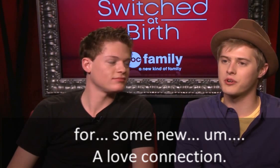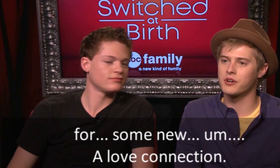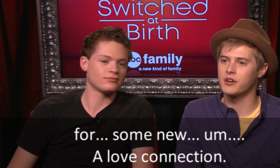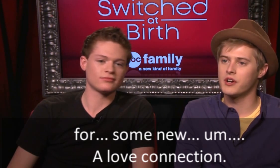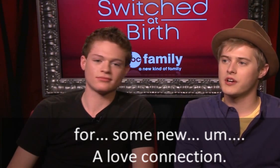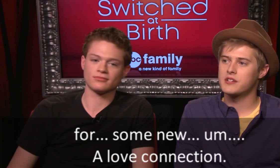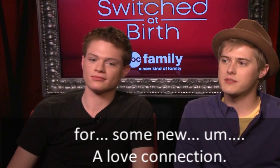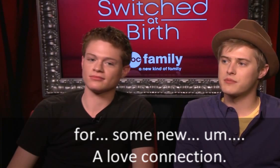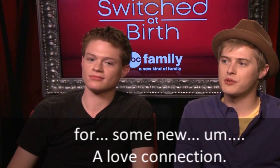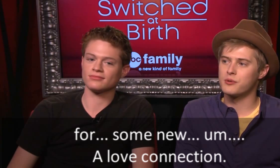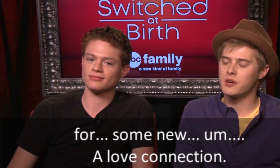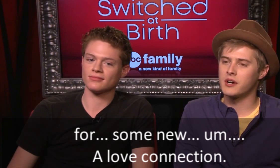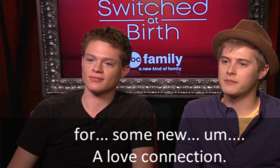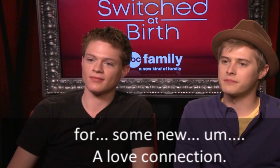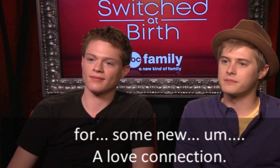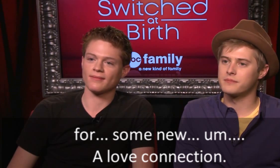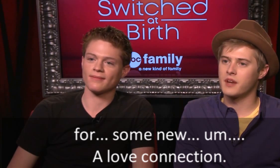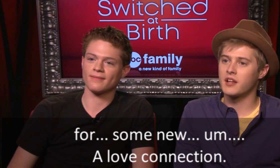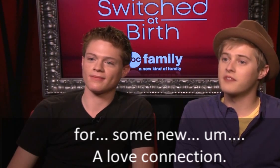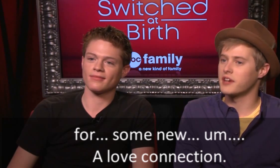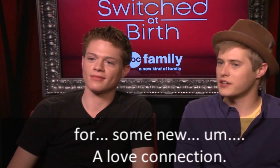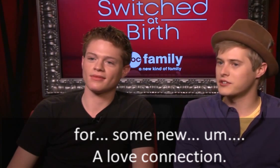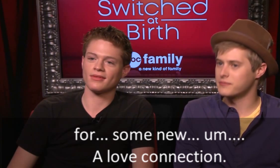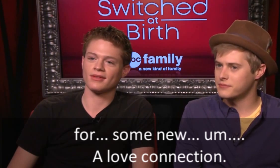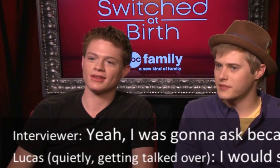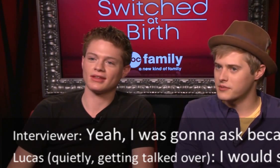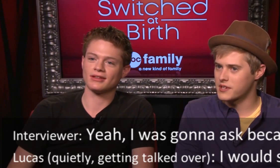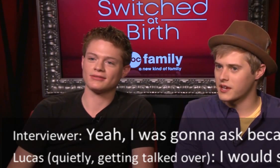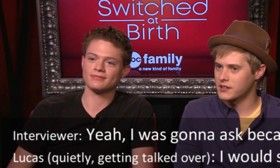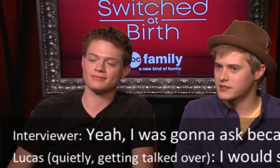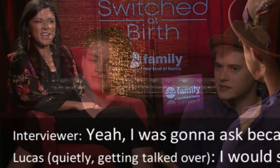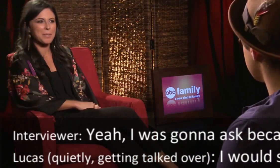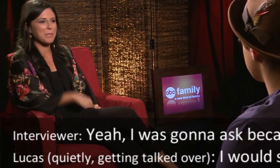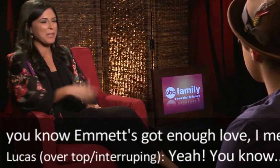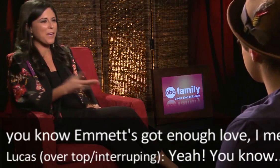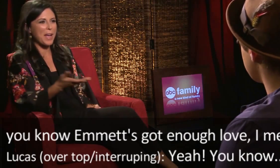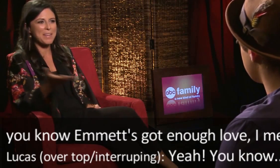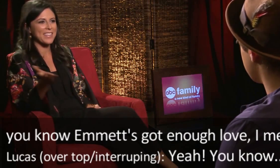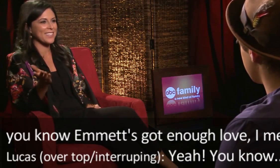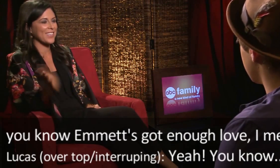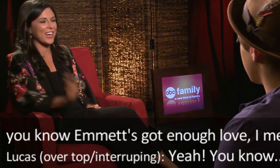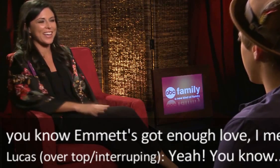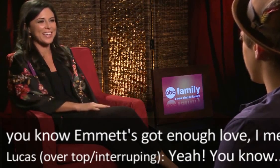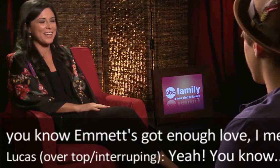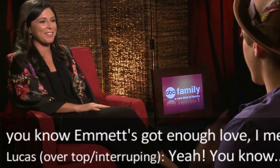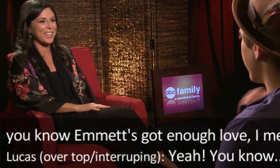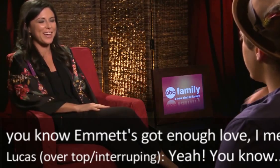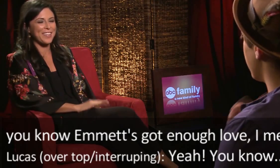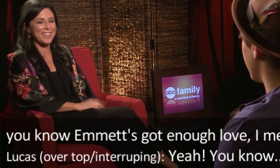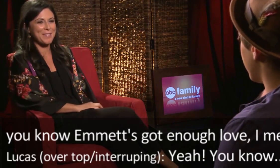for some new... a love connection. Yeah, I was going to ask, because we know Emmett's got enough love. You know, I